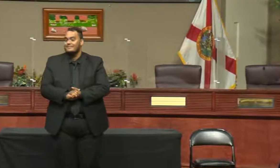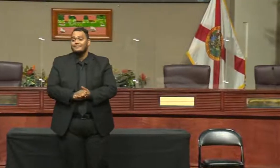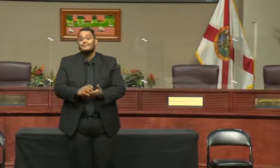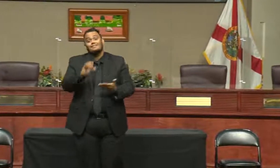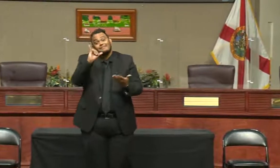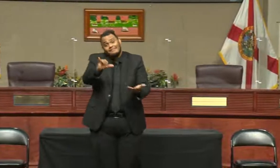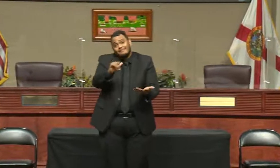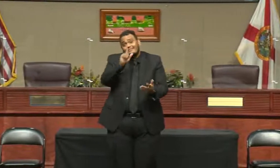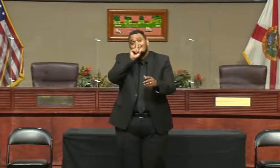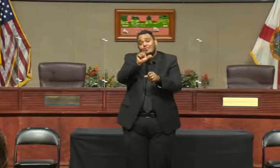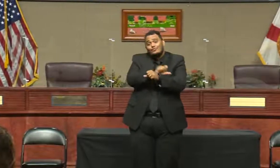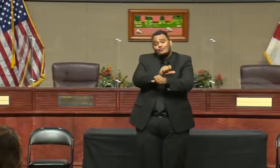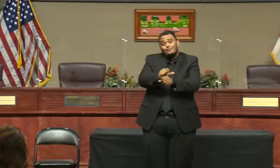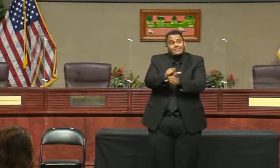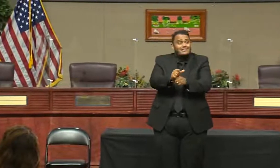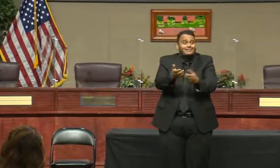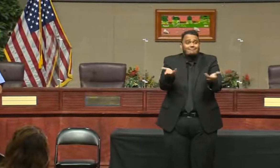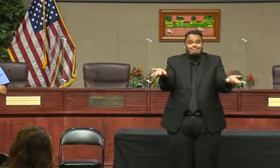reality.